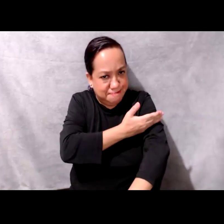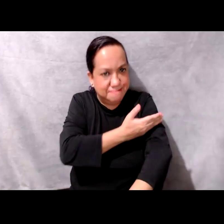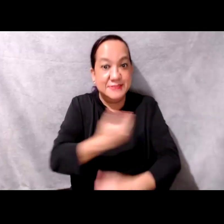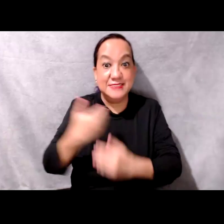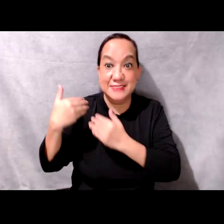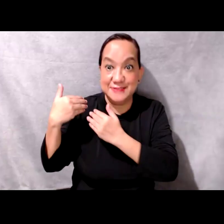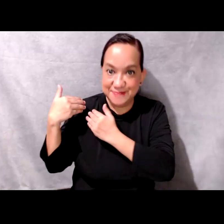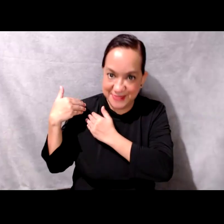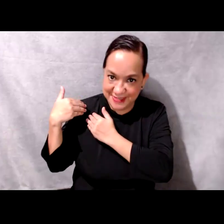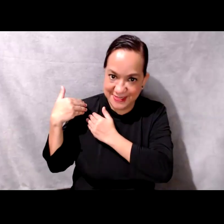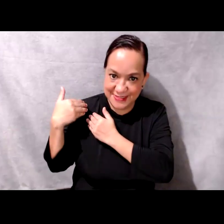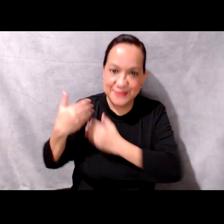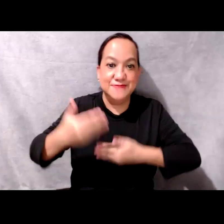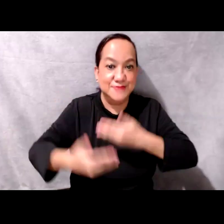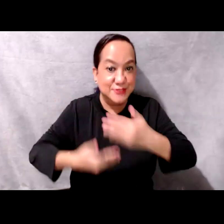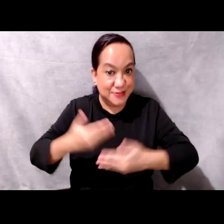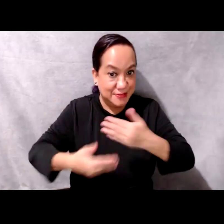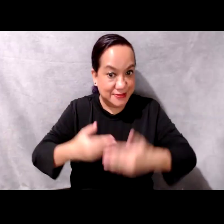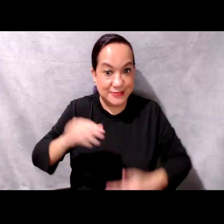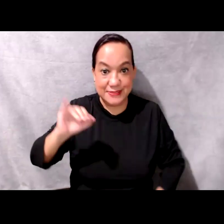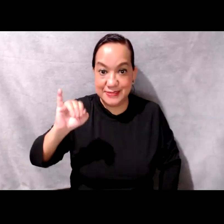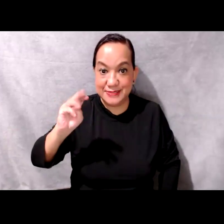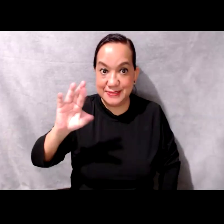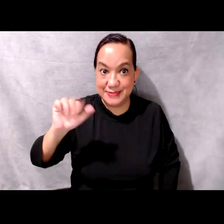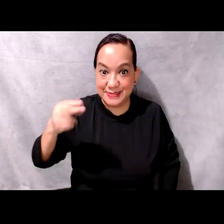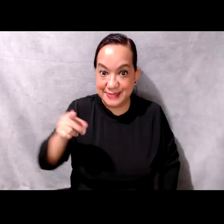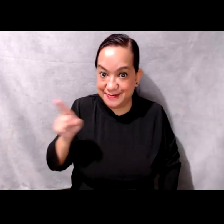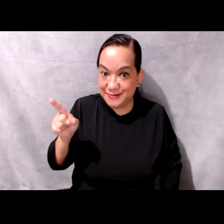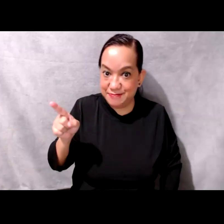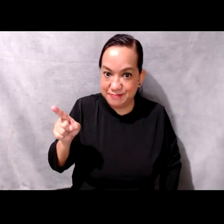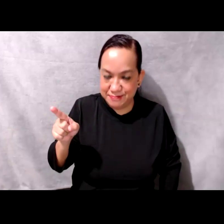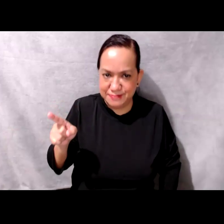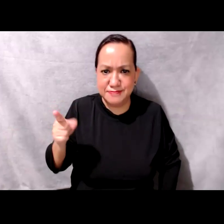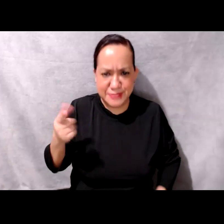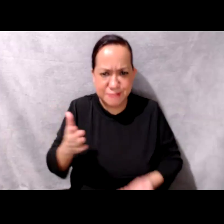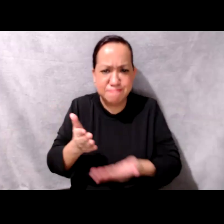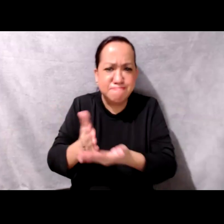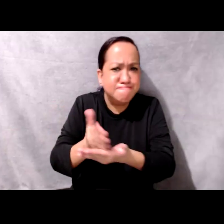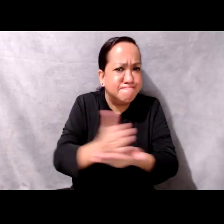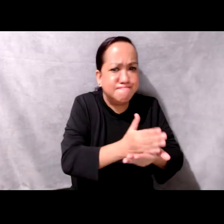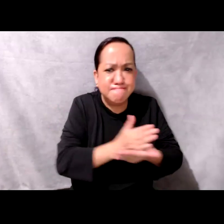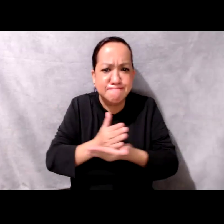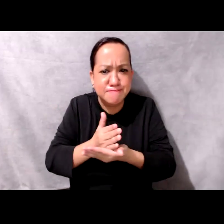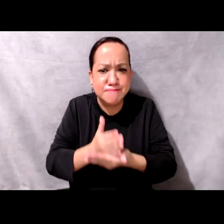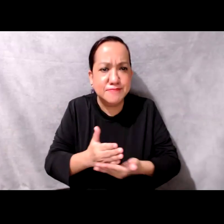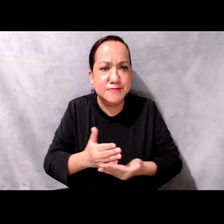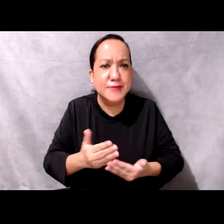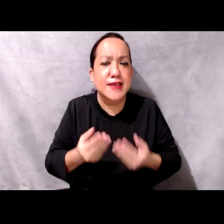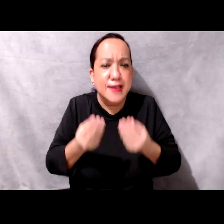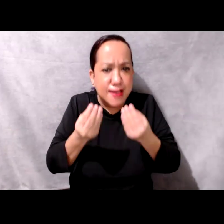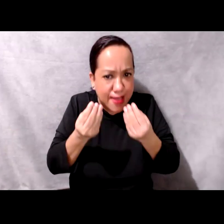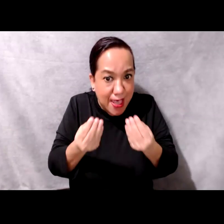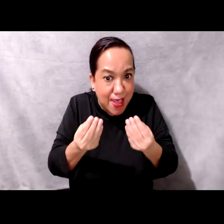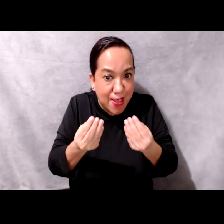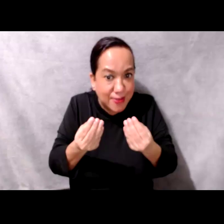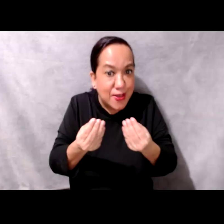Imran was sharing, I feel that it's really important to strengthen even the problem solving process, for example, in terms of mandate and also